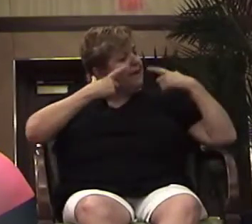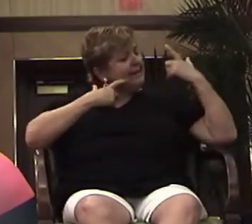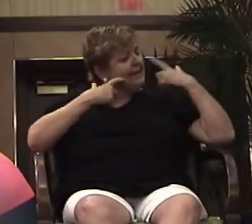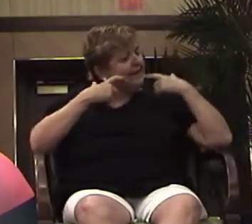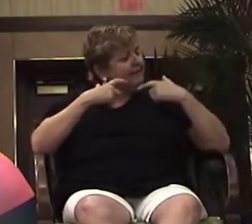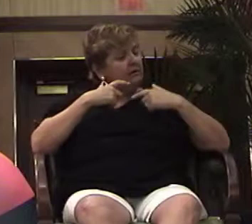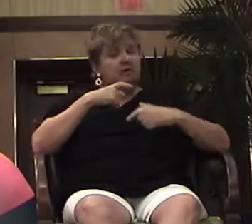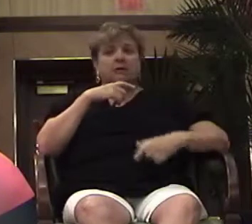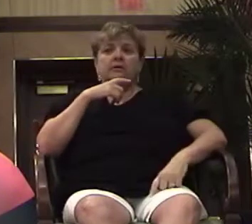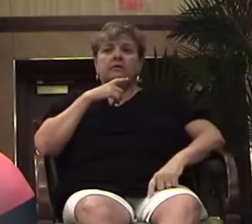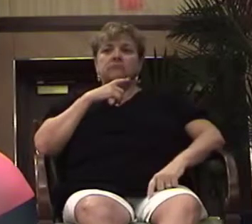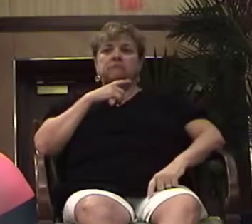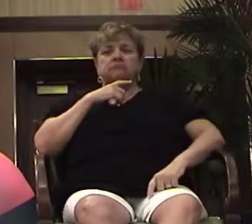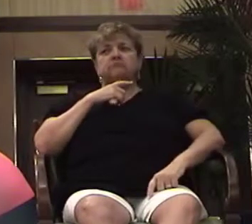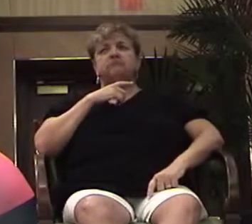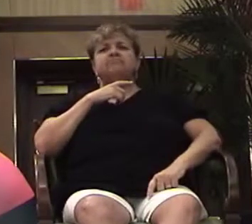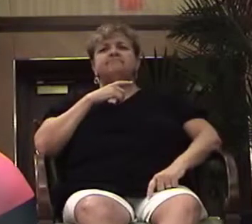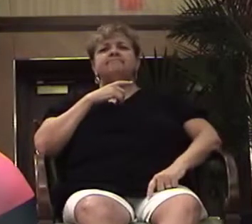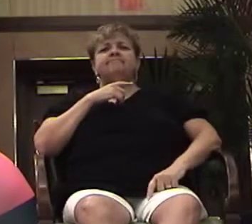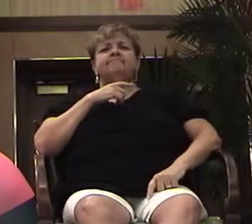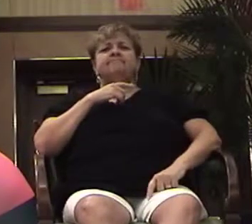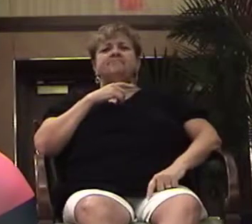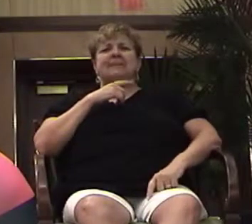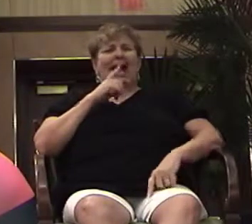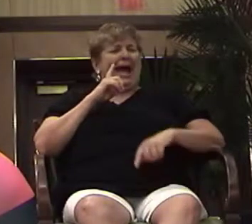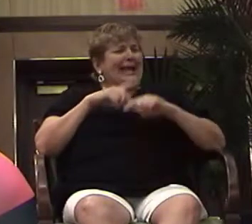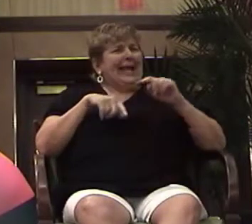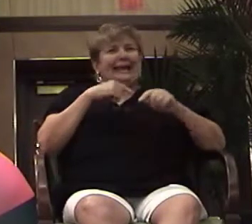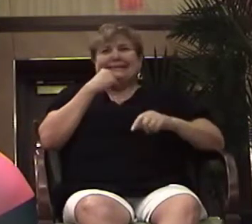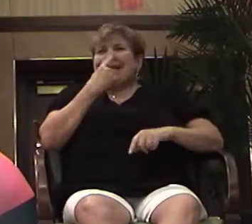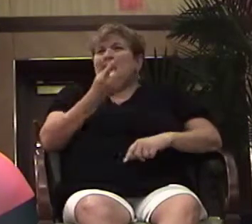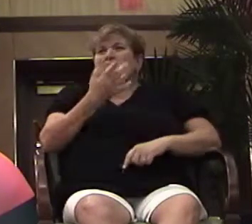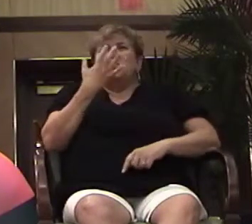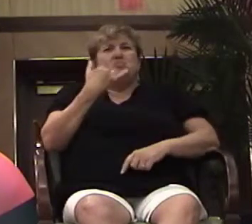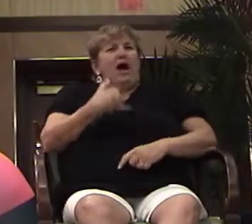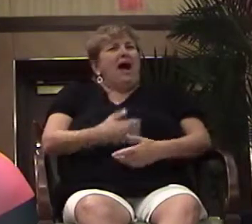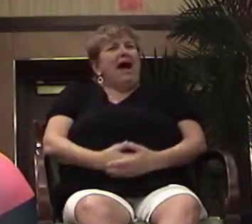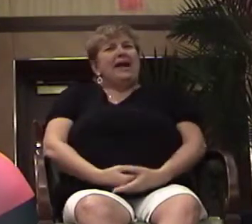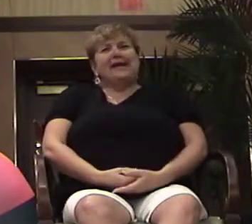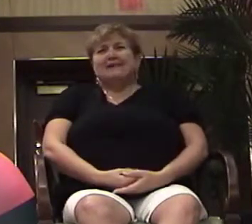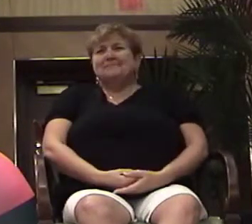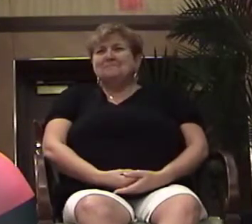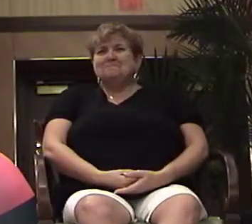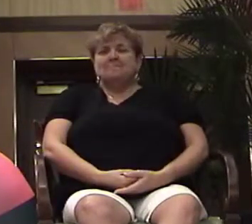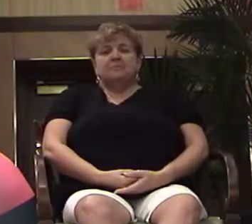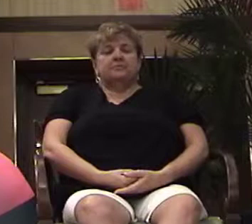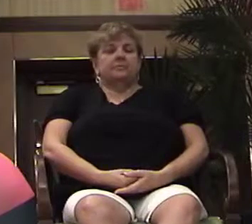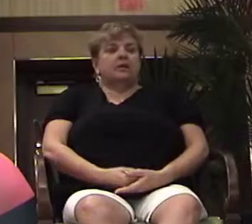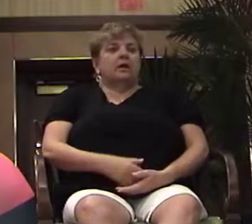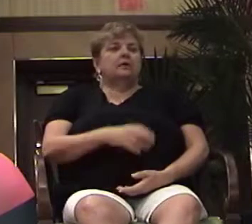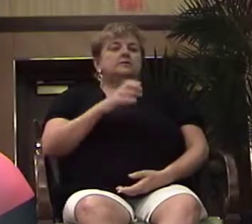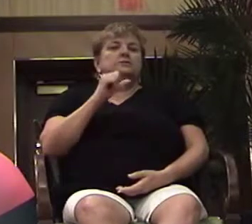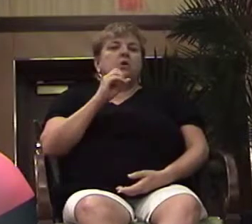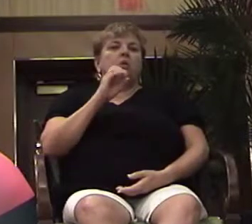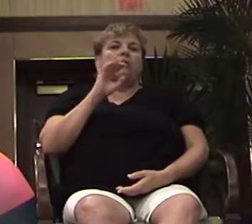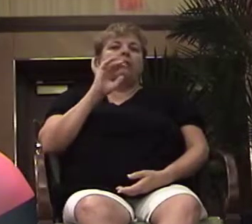said, I can't tell you. So this was my routine every